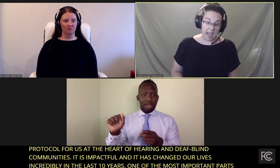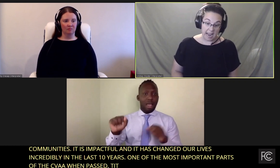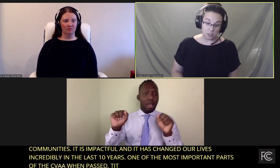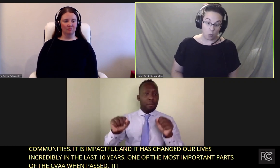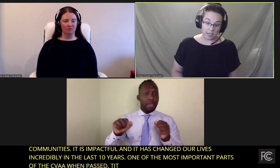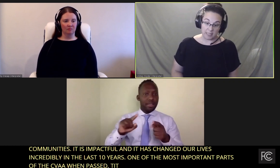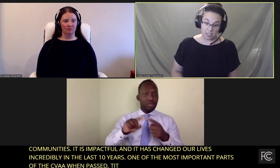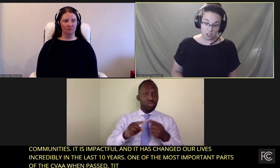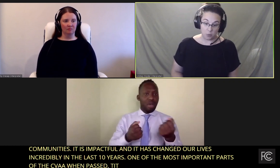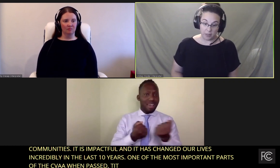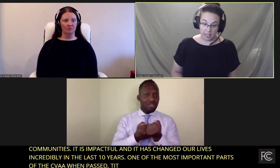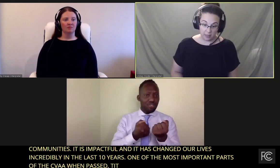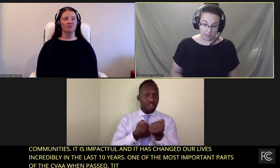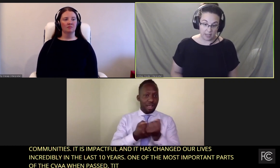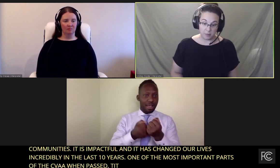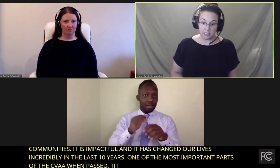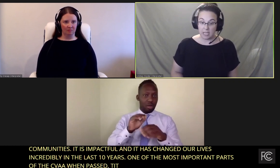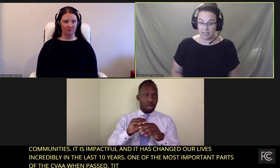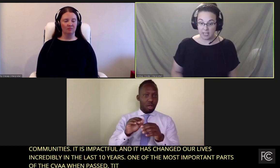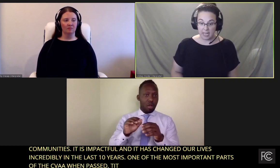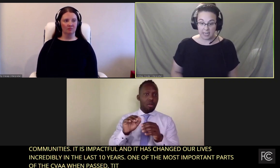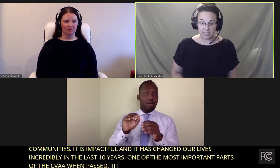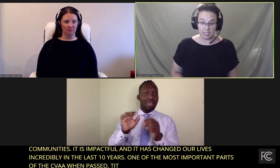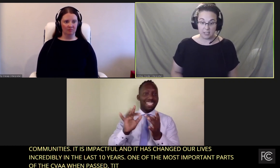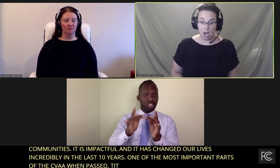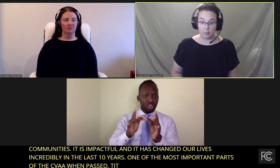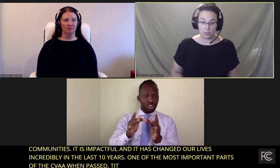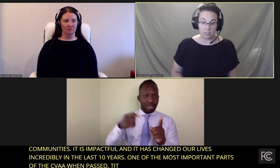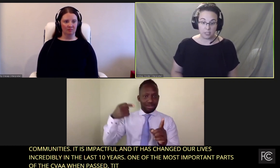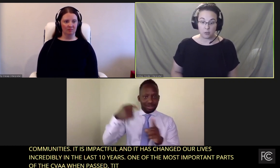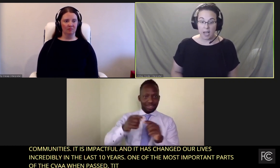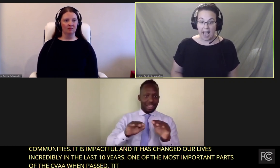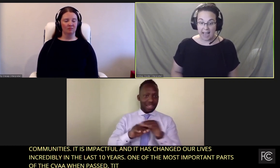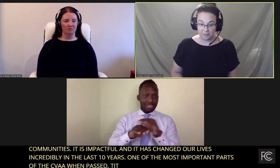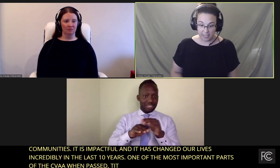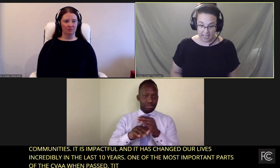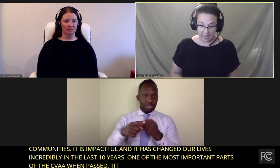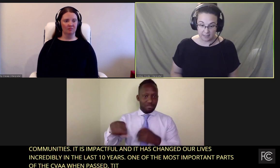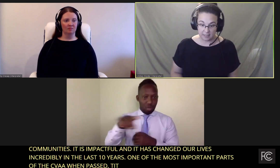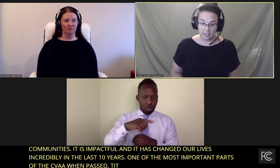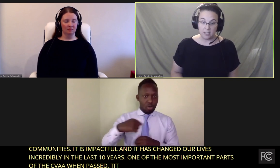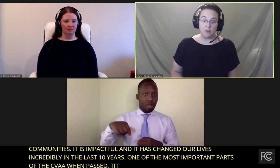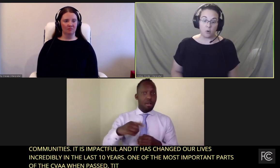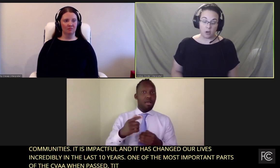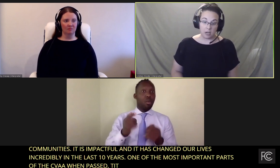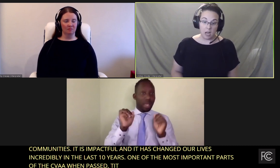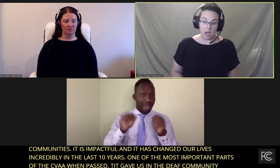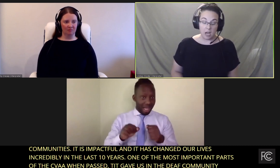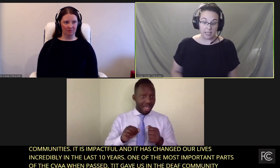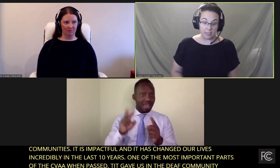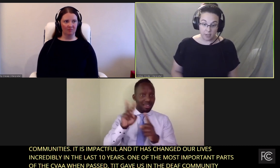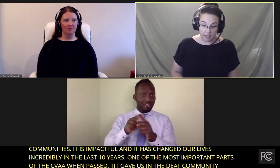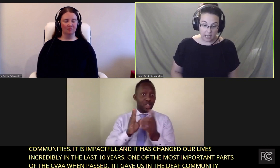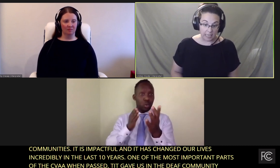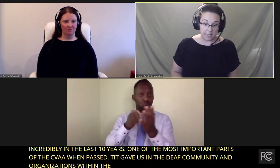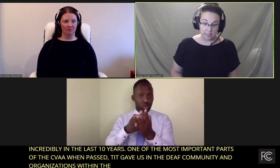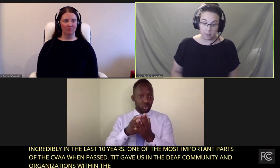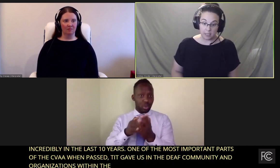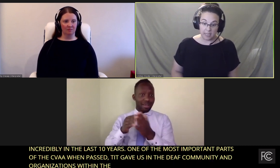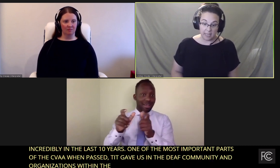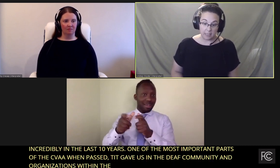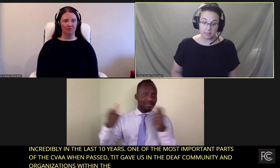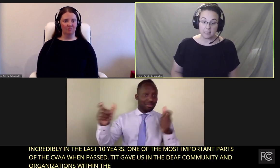And organizations within the deaf community like the NAD the opportunity to advocate for Internet